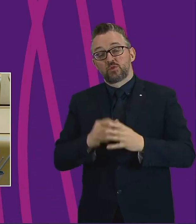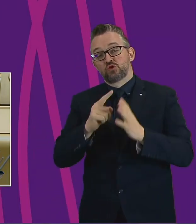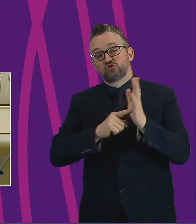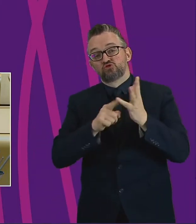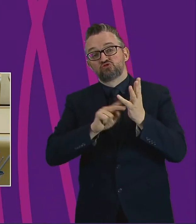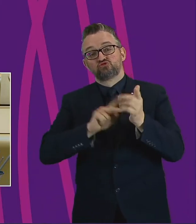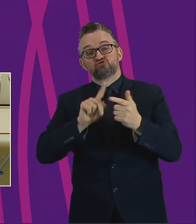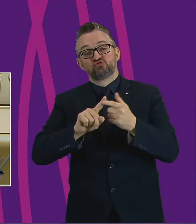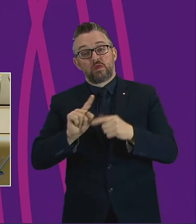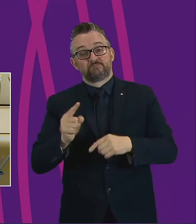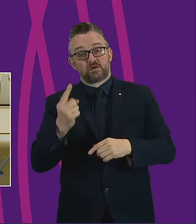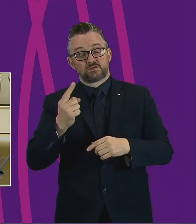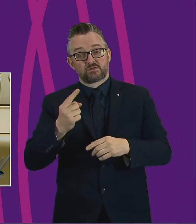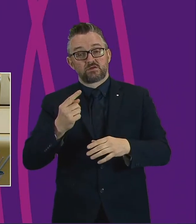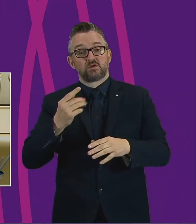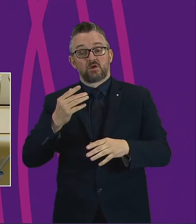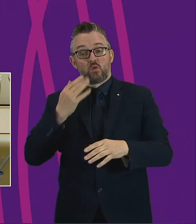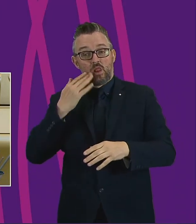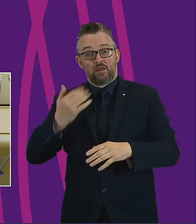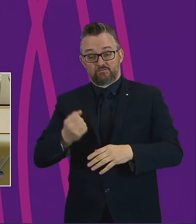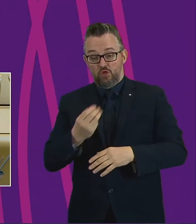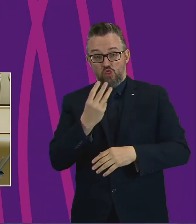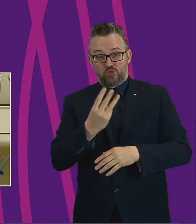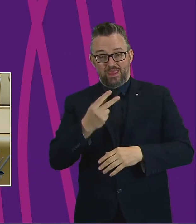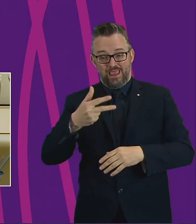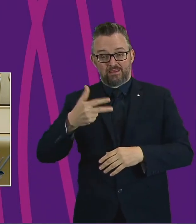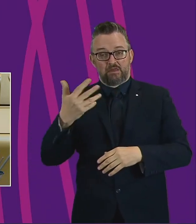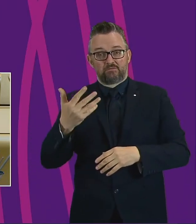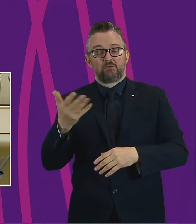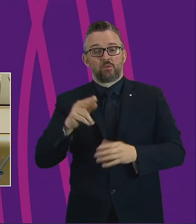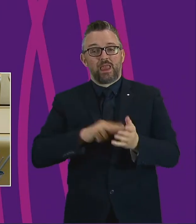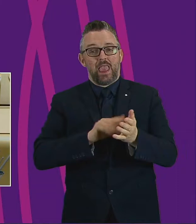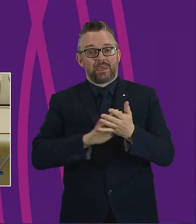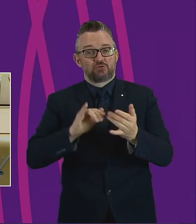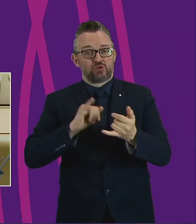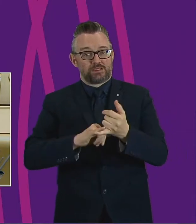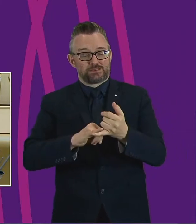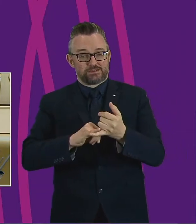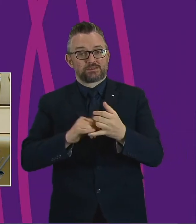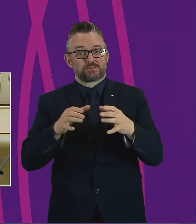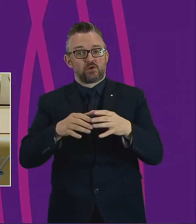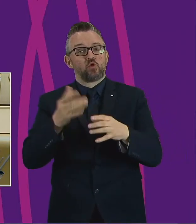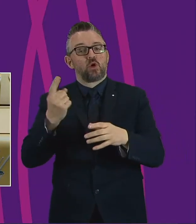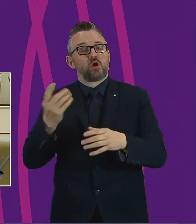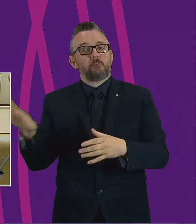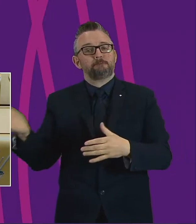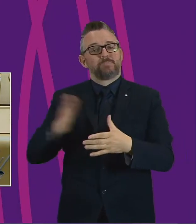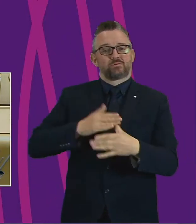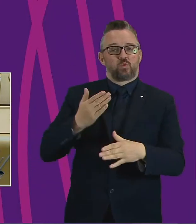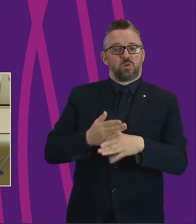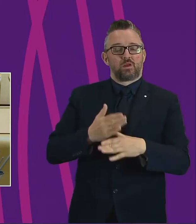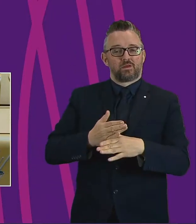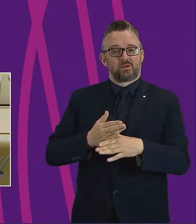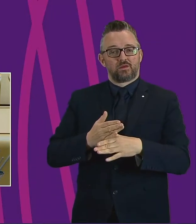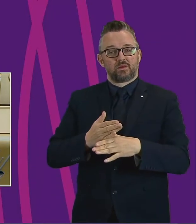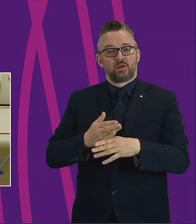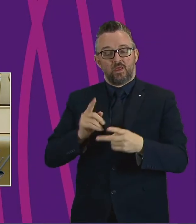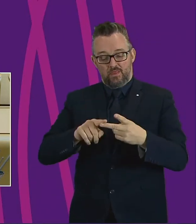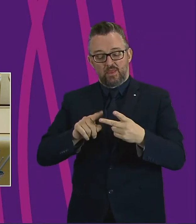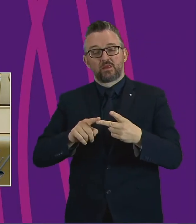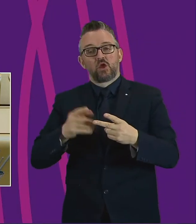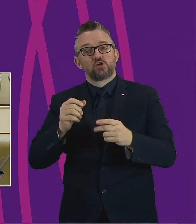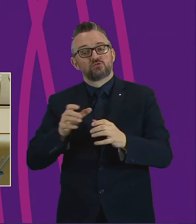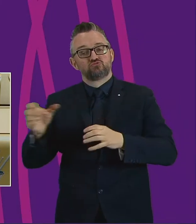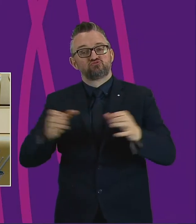over 385 from the NHS returner pool, and we are currently processing those from the recruitment